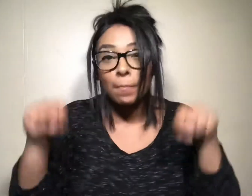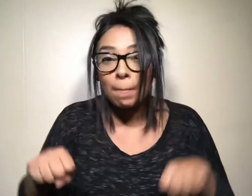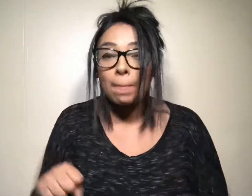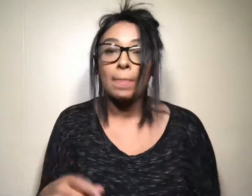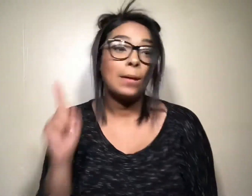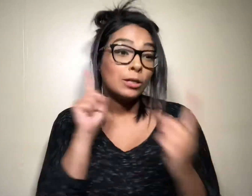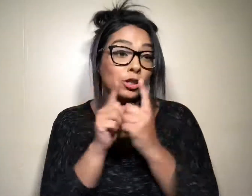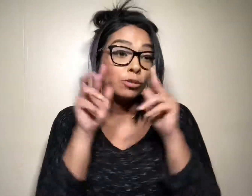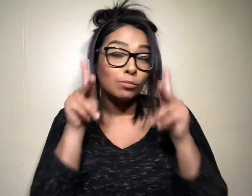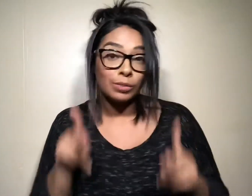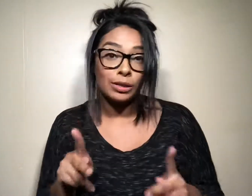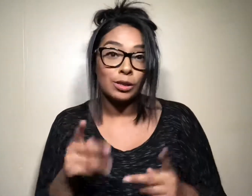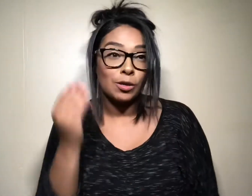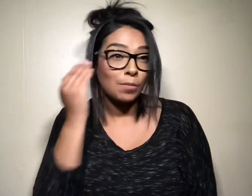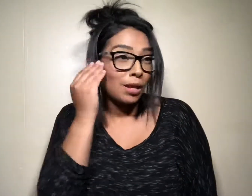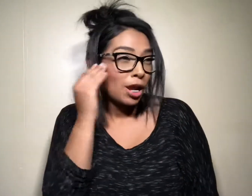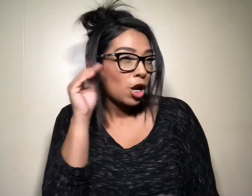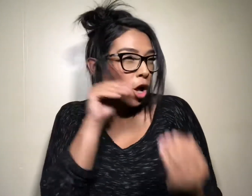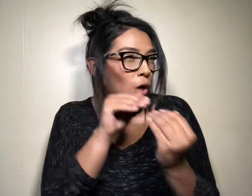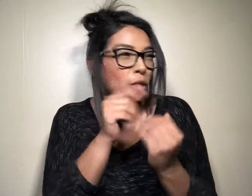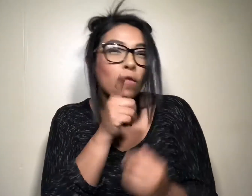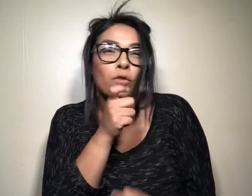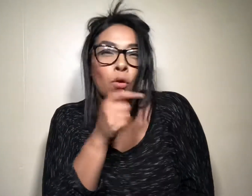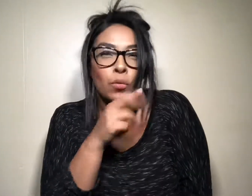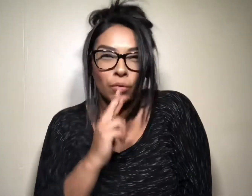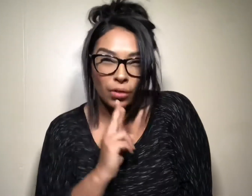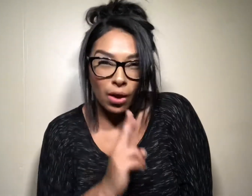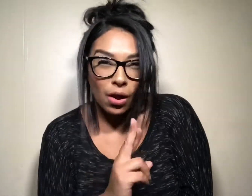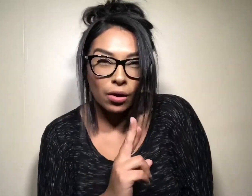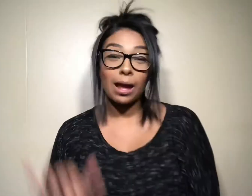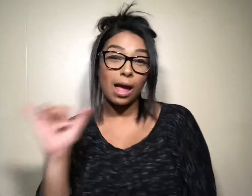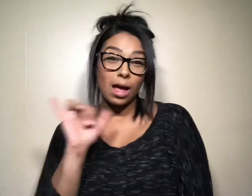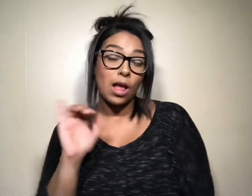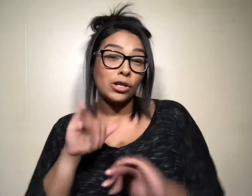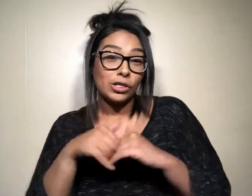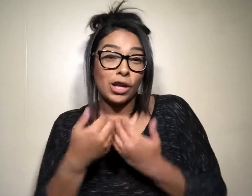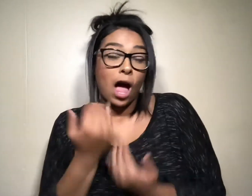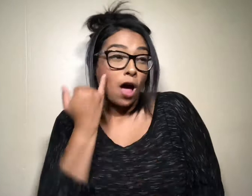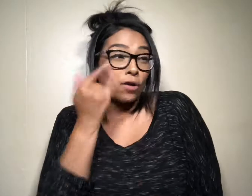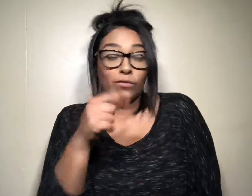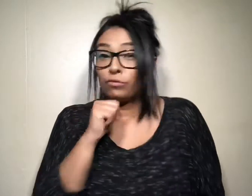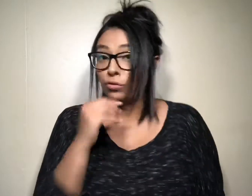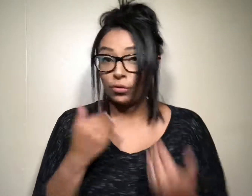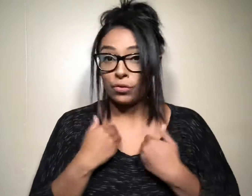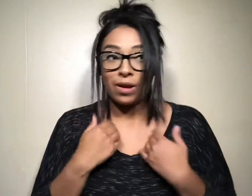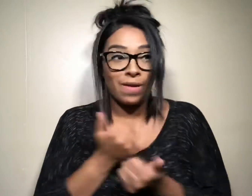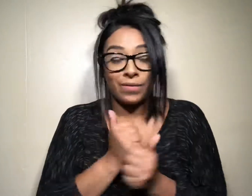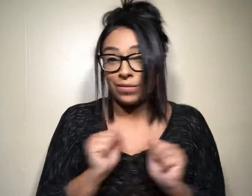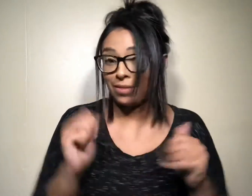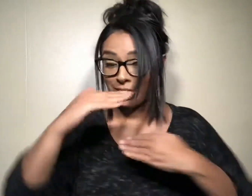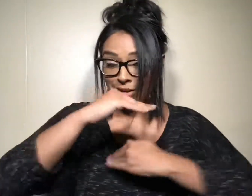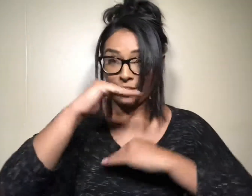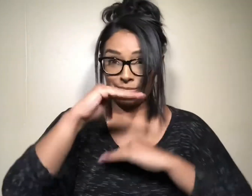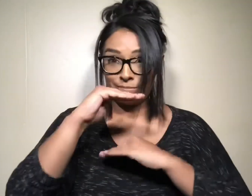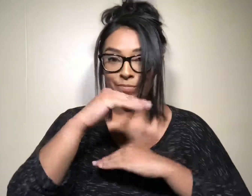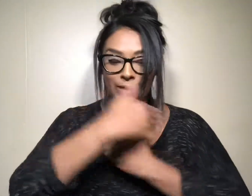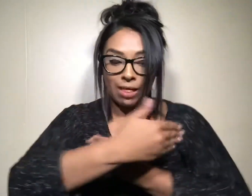you can meet people and get to know them for who they are. Also, how if you don't have limits